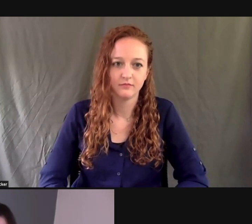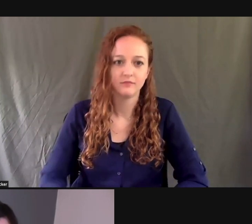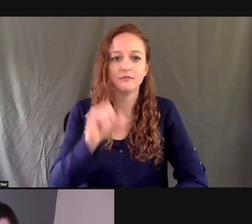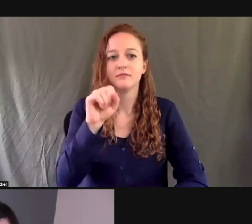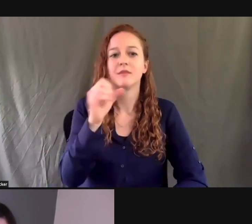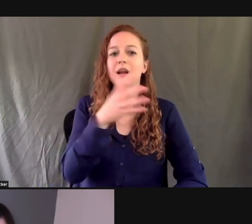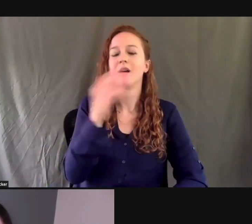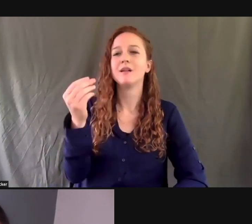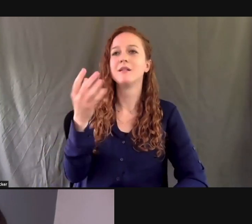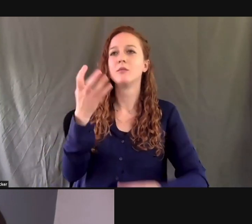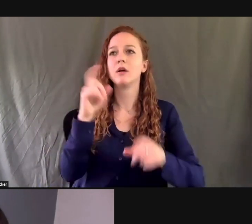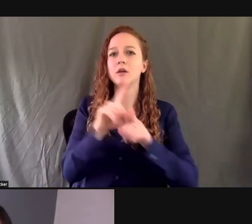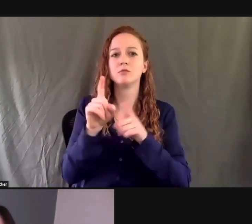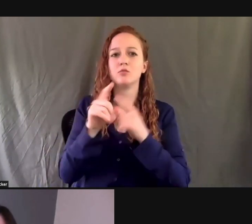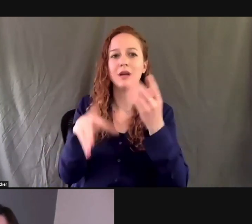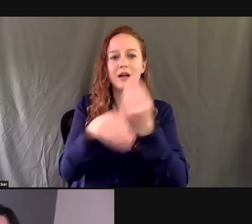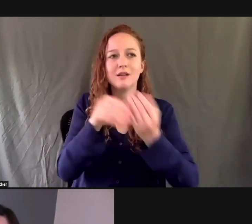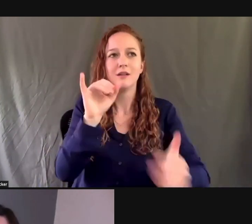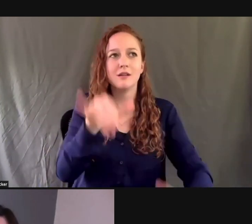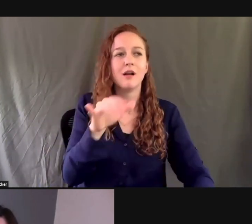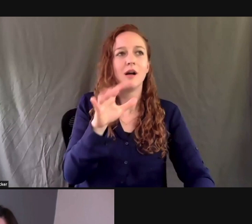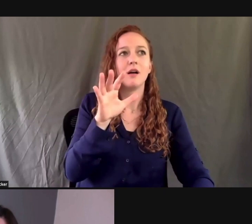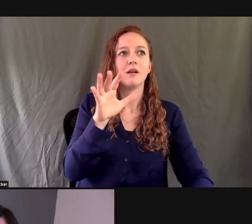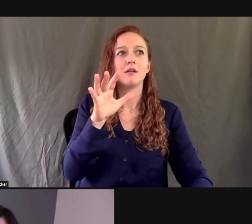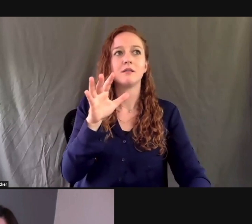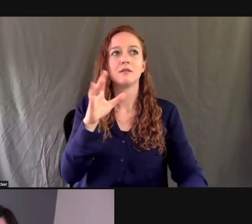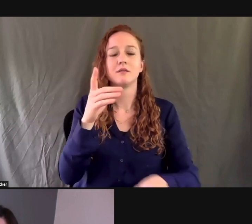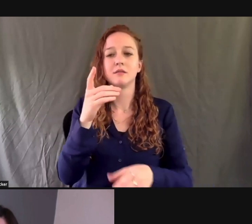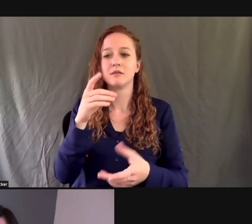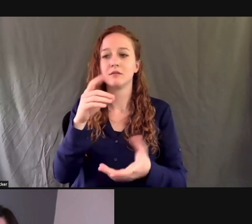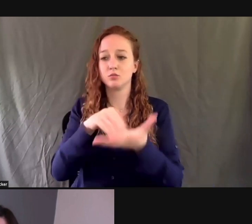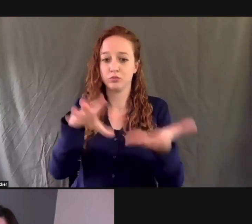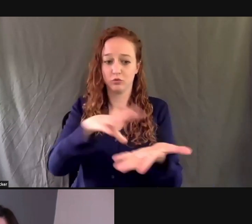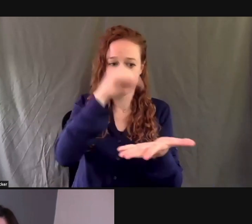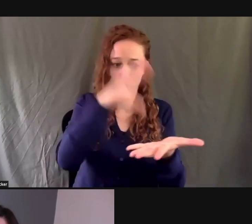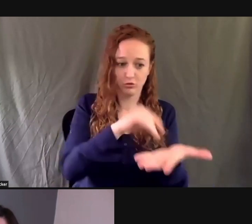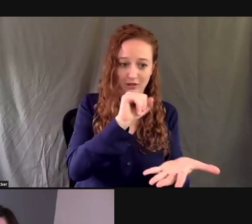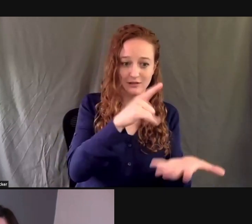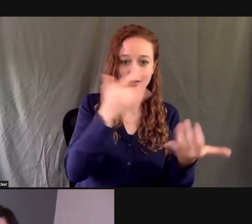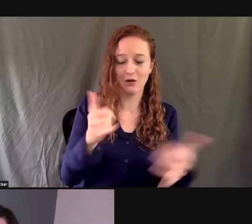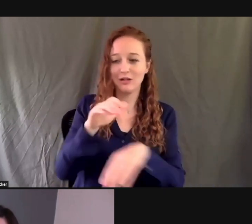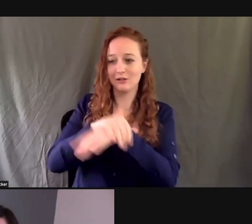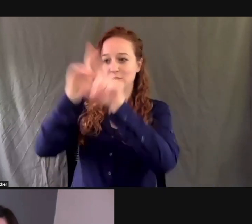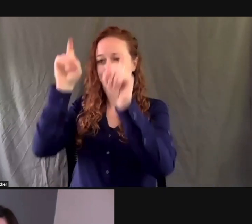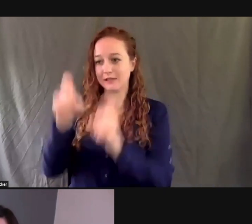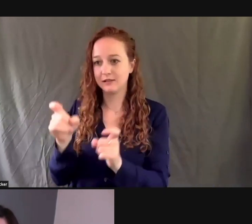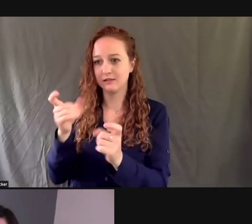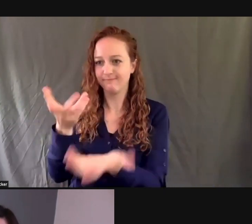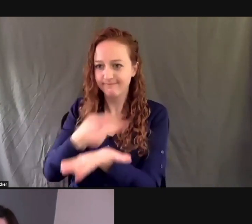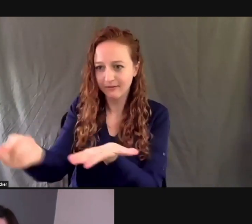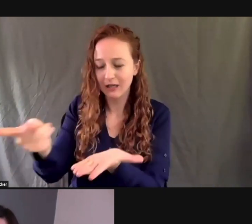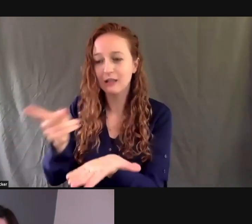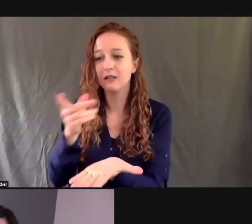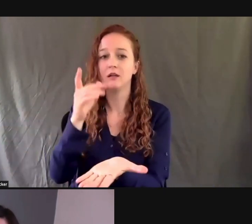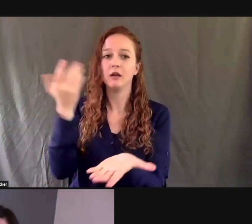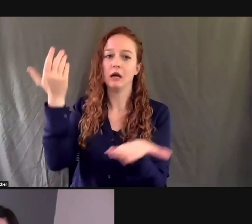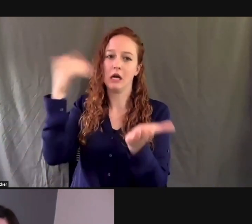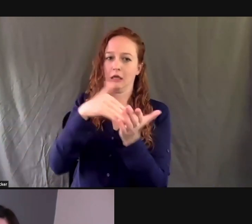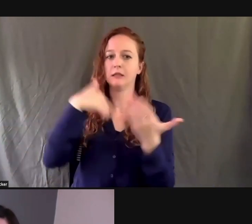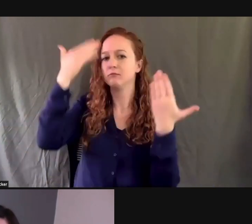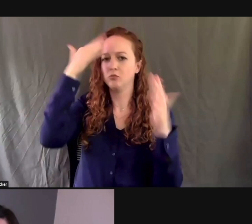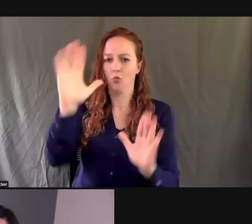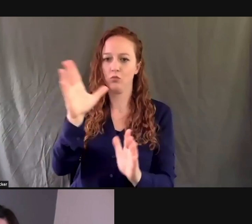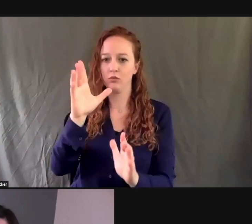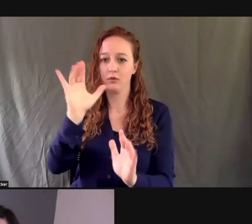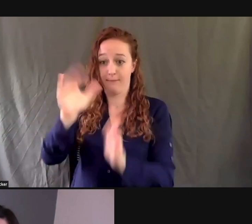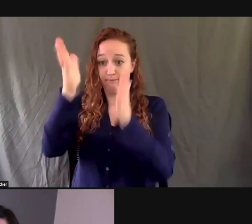is missing with that parallel of English to ASL learning. And so now doing them